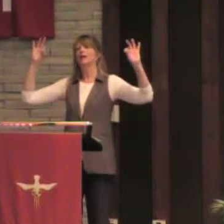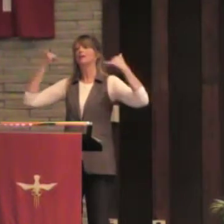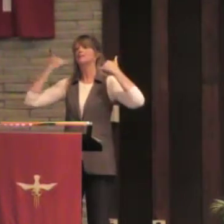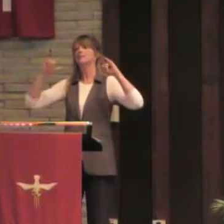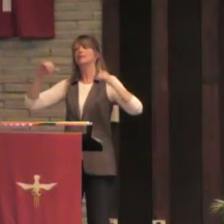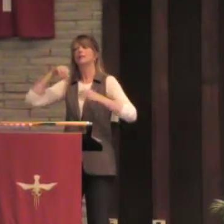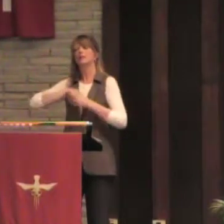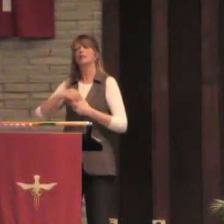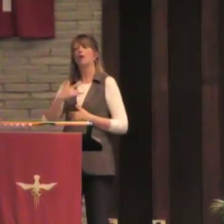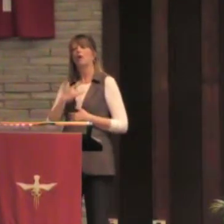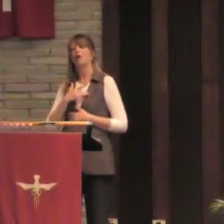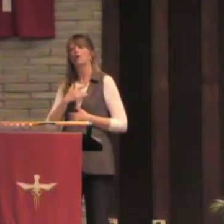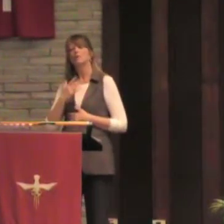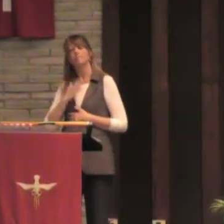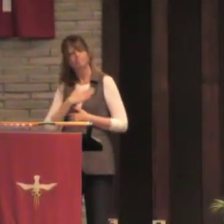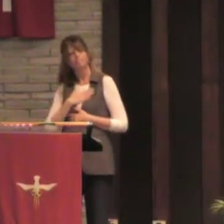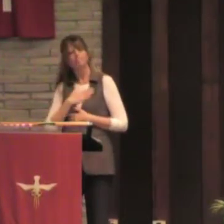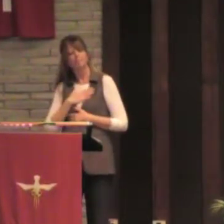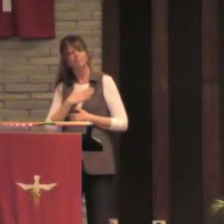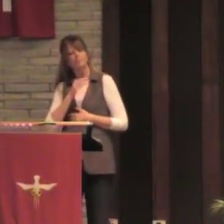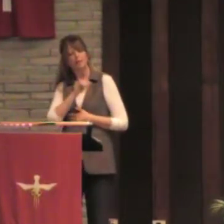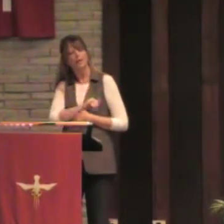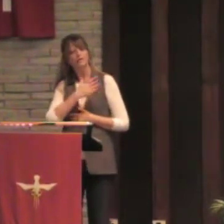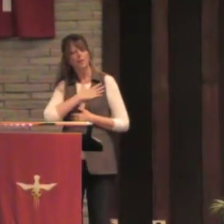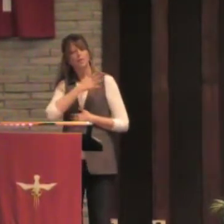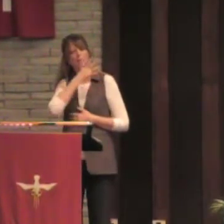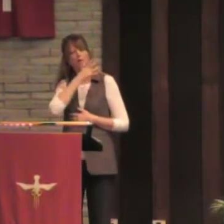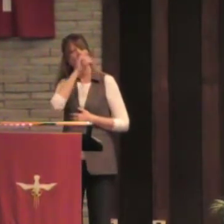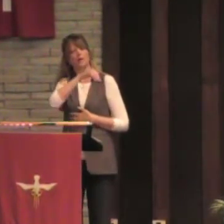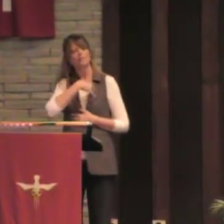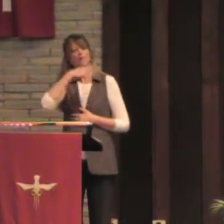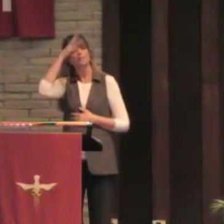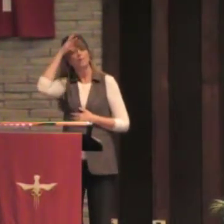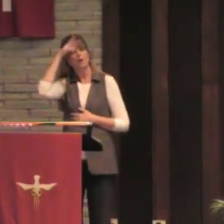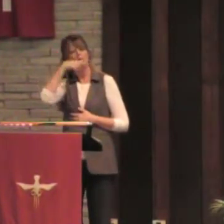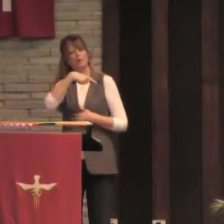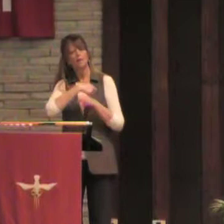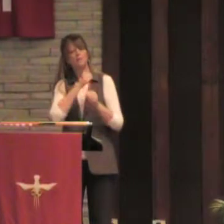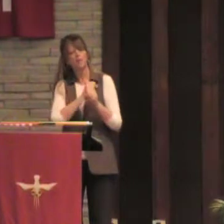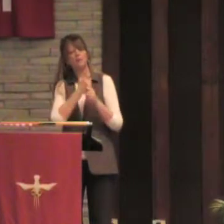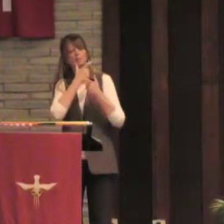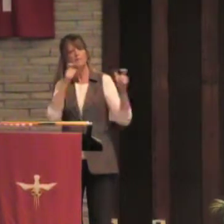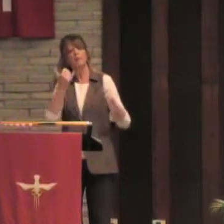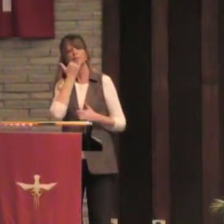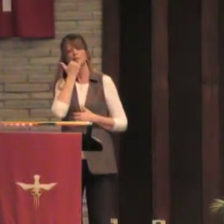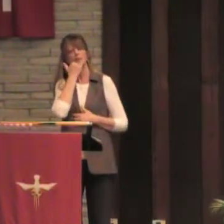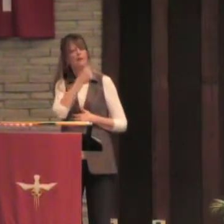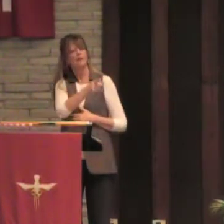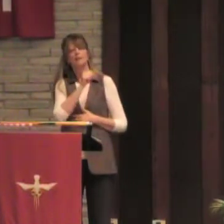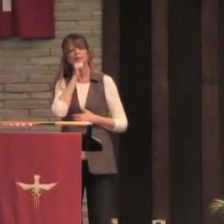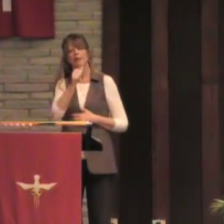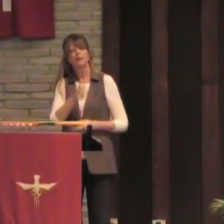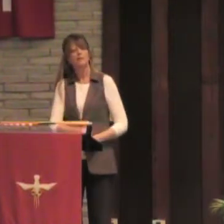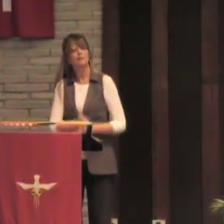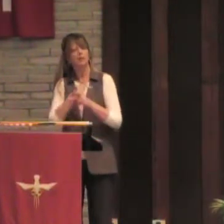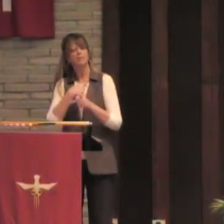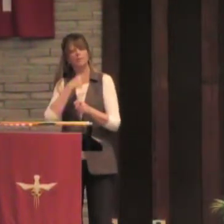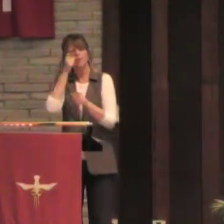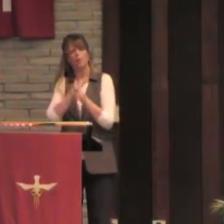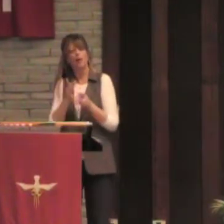yourself. Free yourselves. And know that in your heart that that was your mother or that was your father, and yes, they made a big